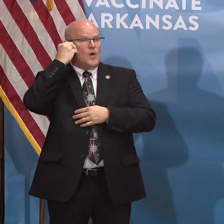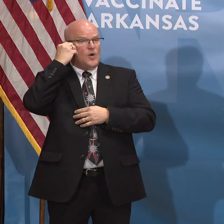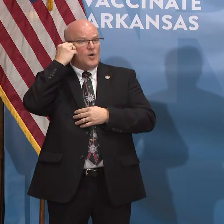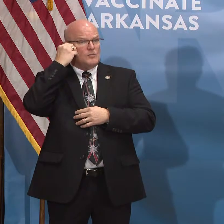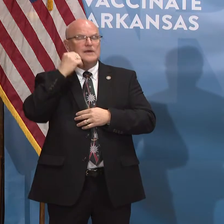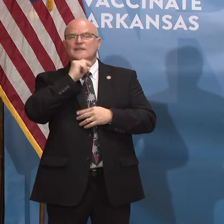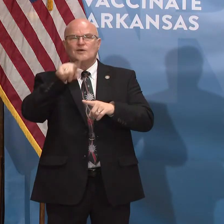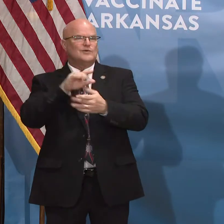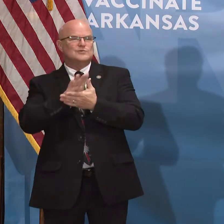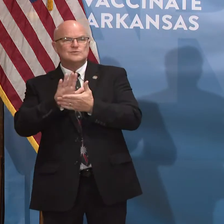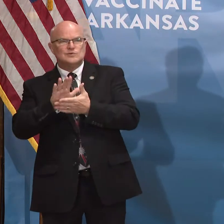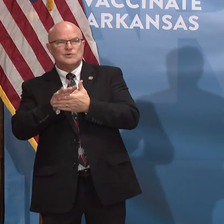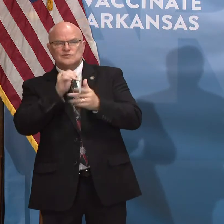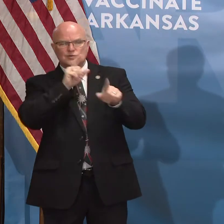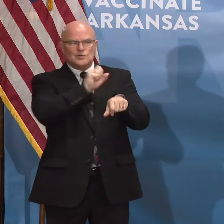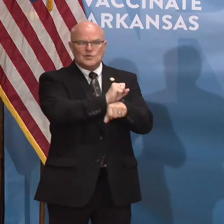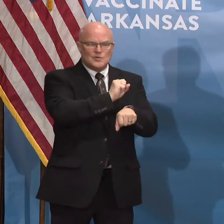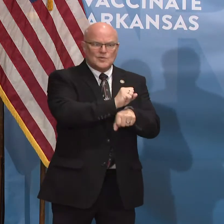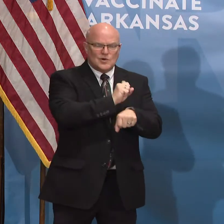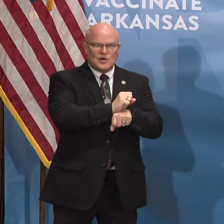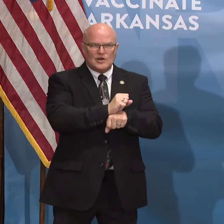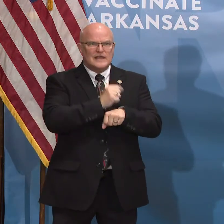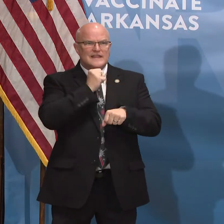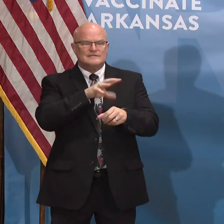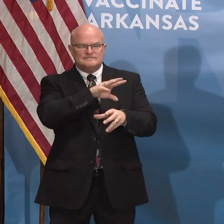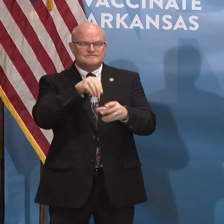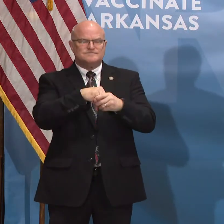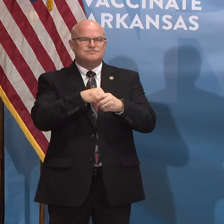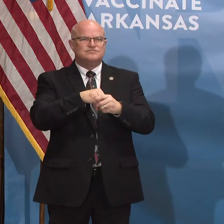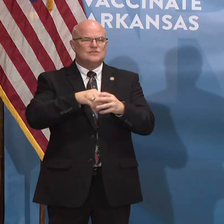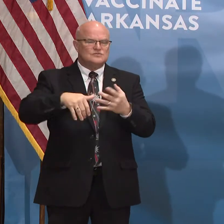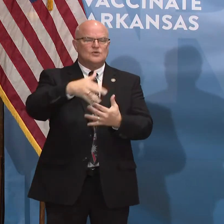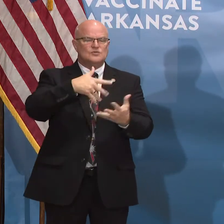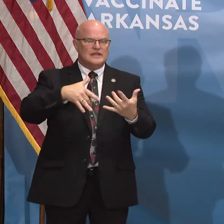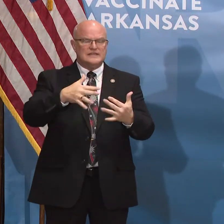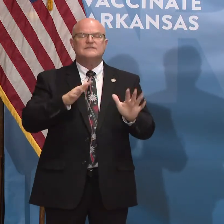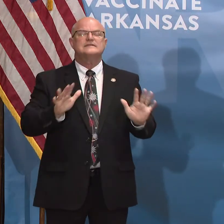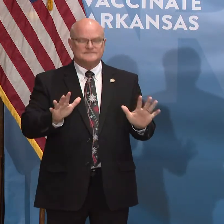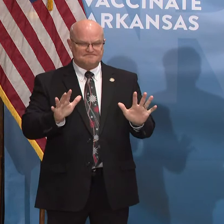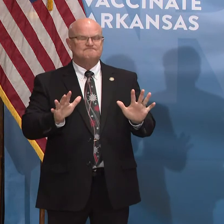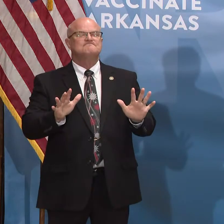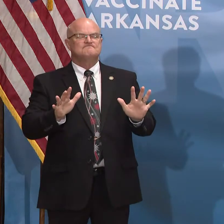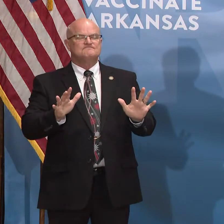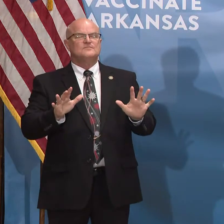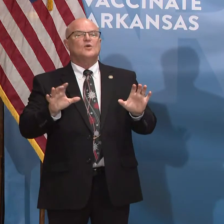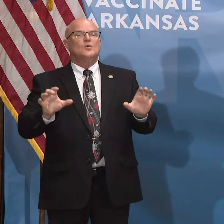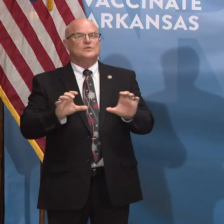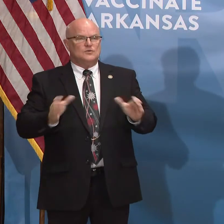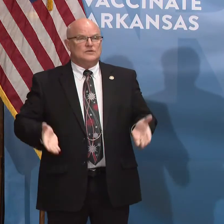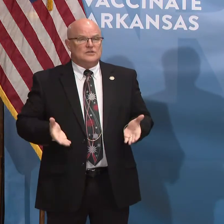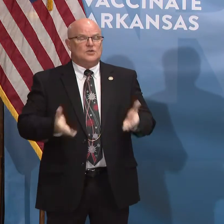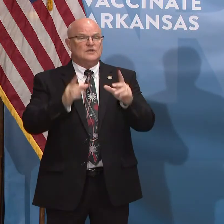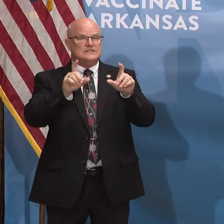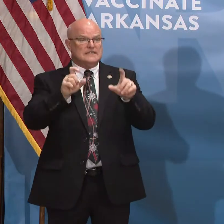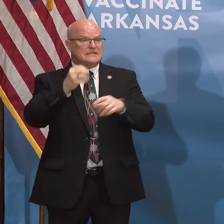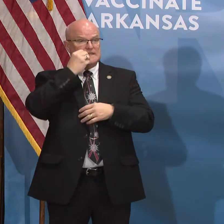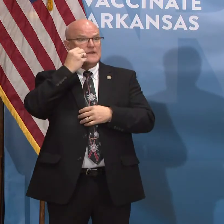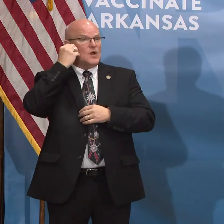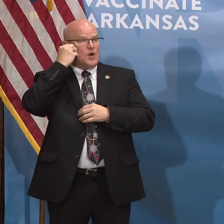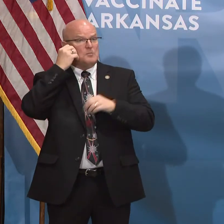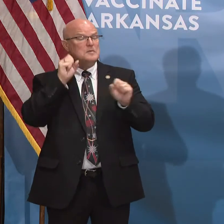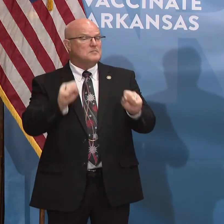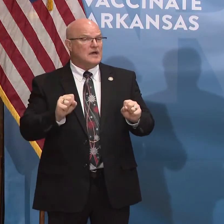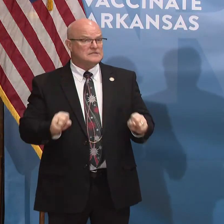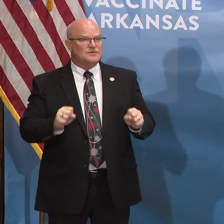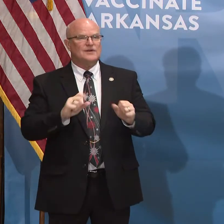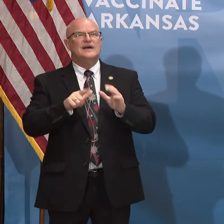they don't go to school, or they don't go to work, they don't engage in social activities. So we do encourage testing at home when